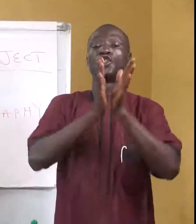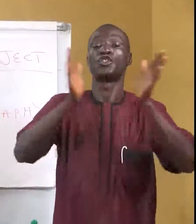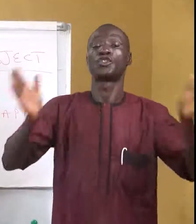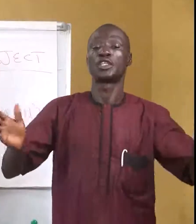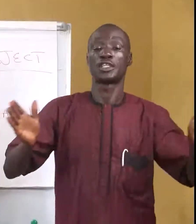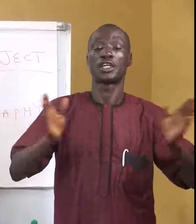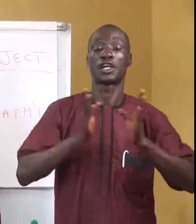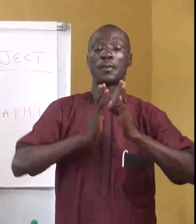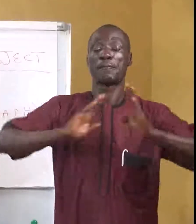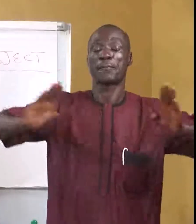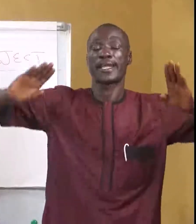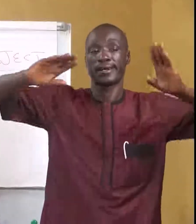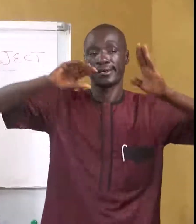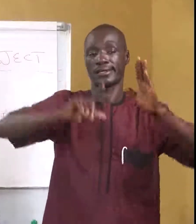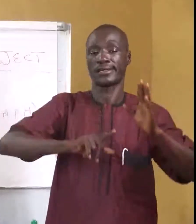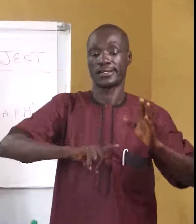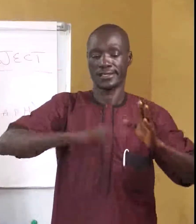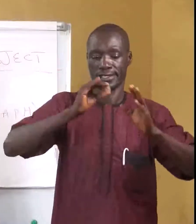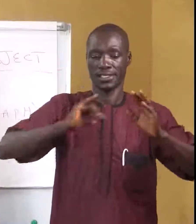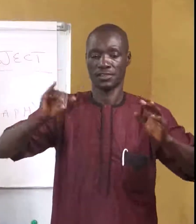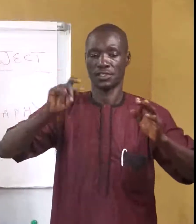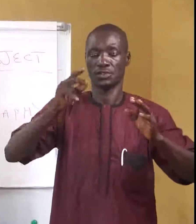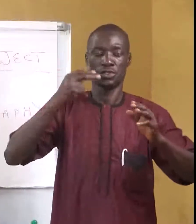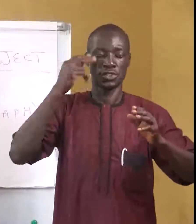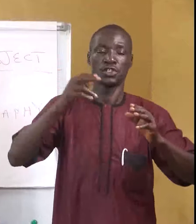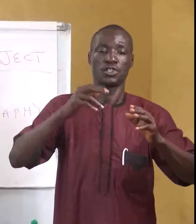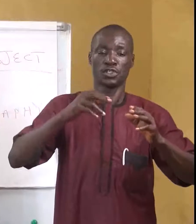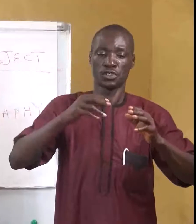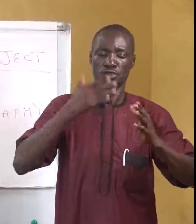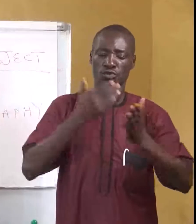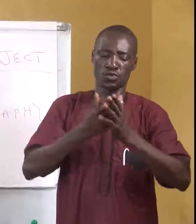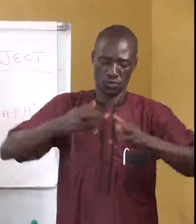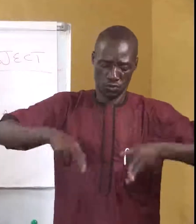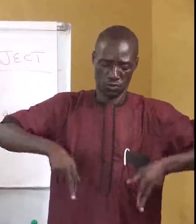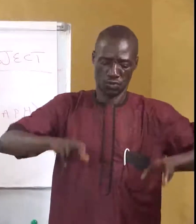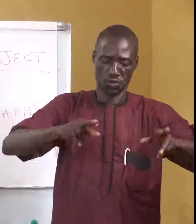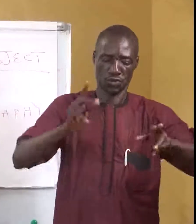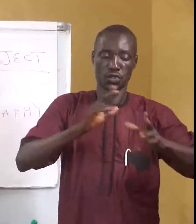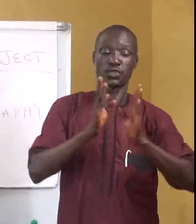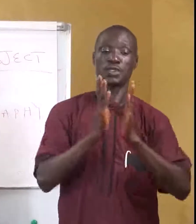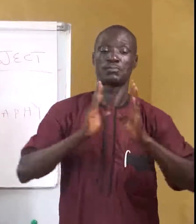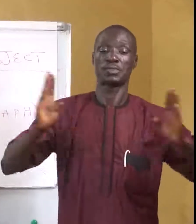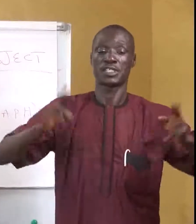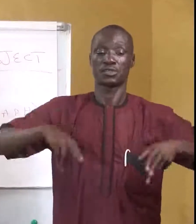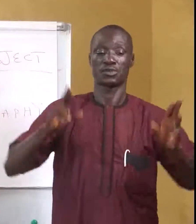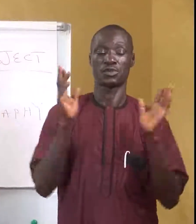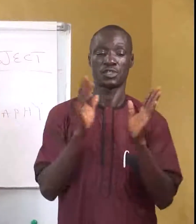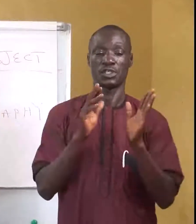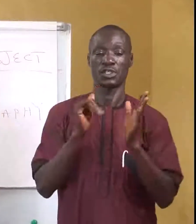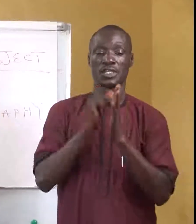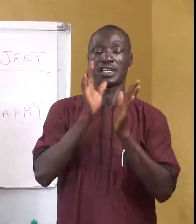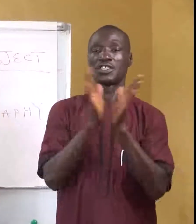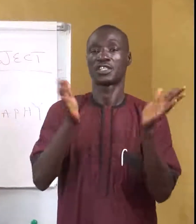like urban settlement, you find the main road where you have big roads are very common